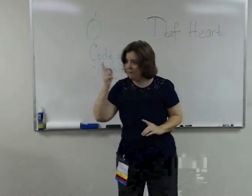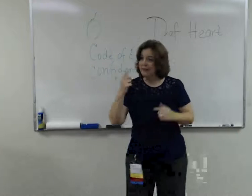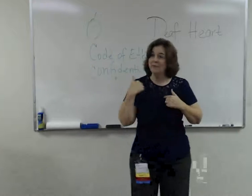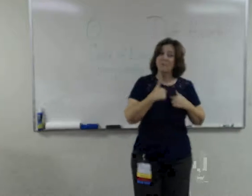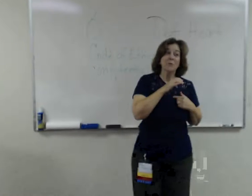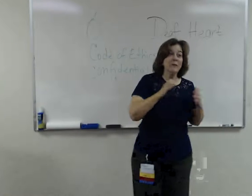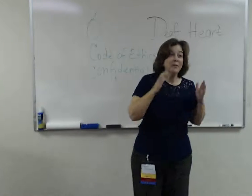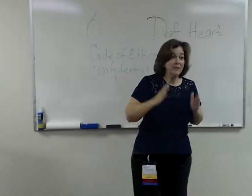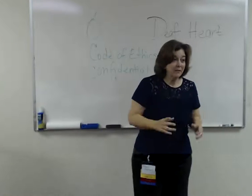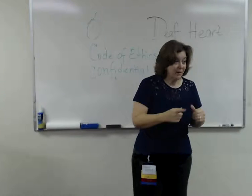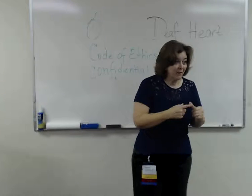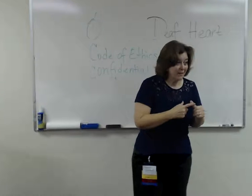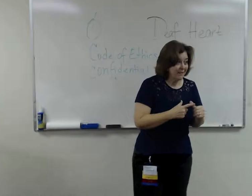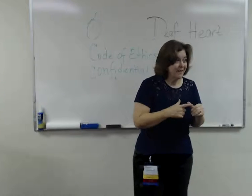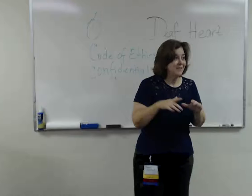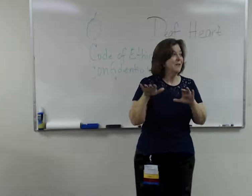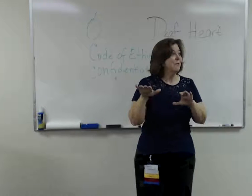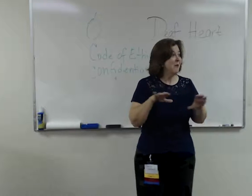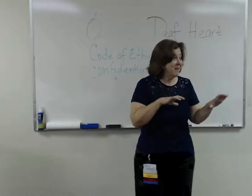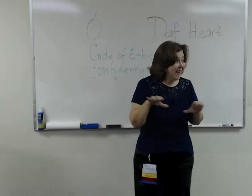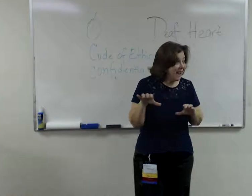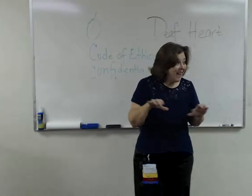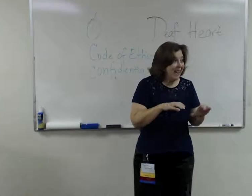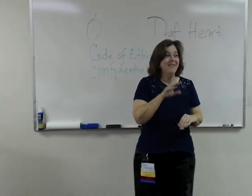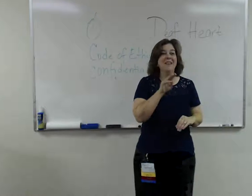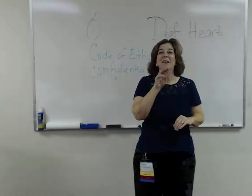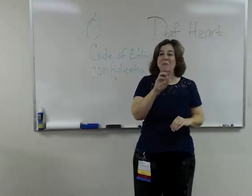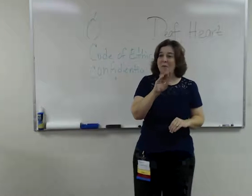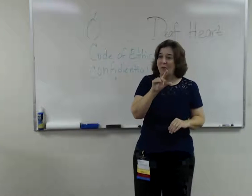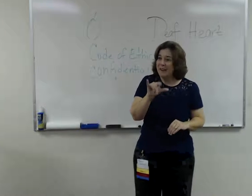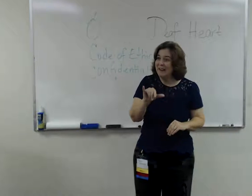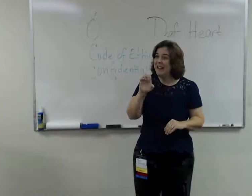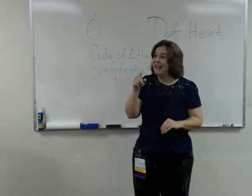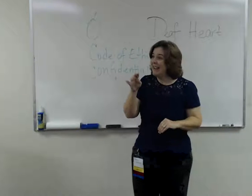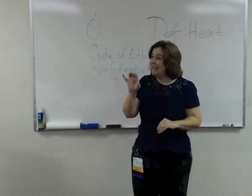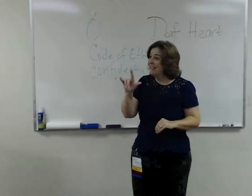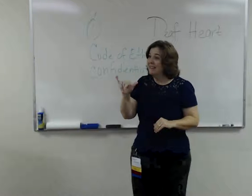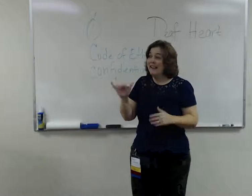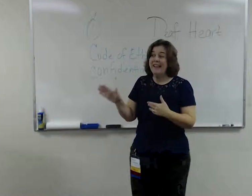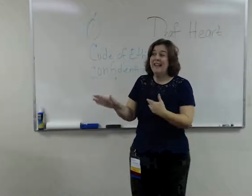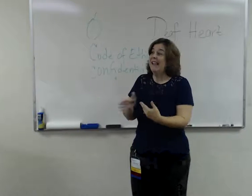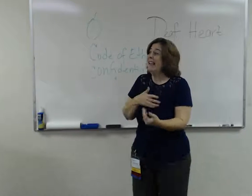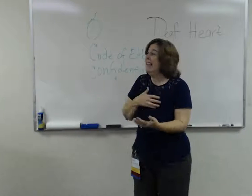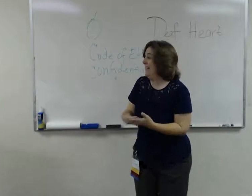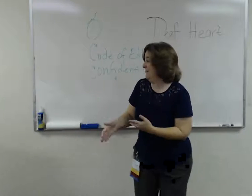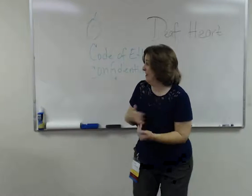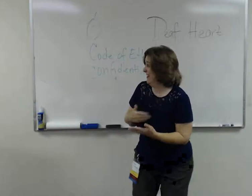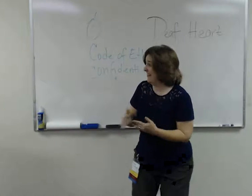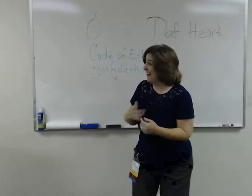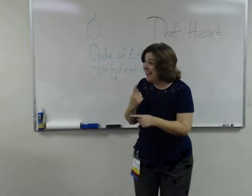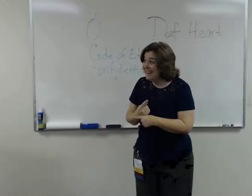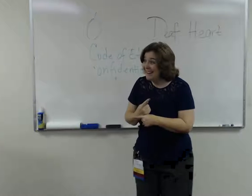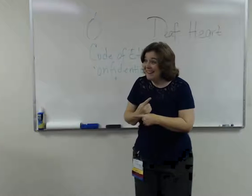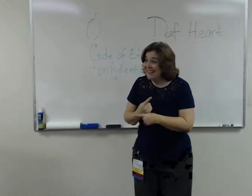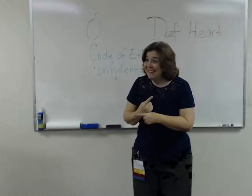always, we're Christians first, so we behave morally and ethically anyway, right?